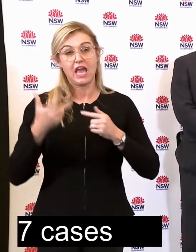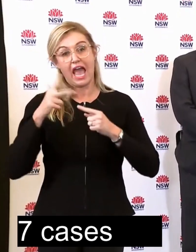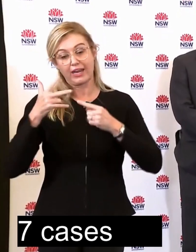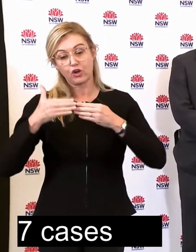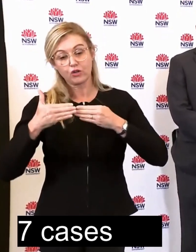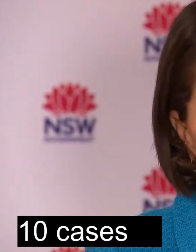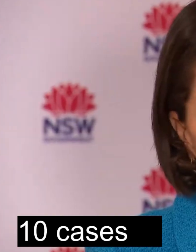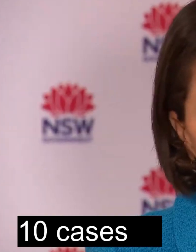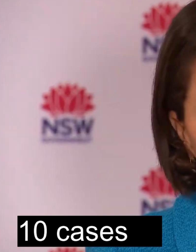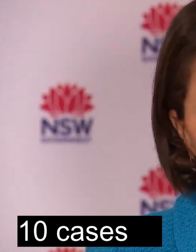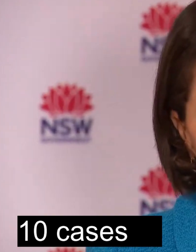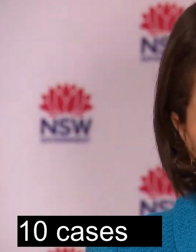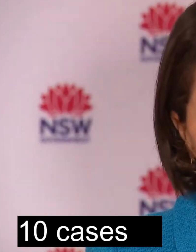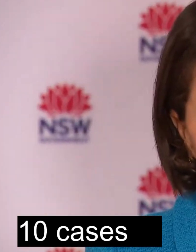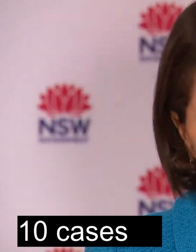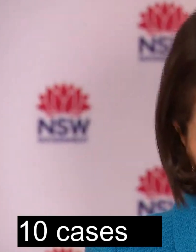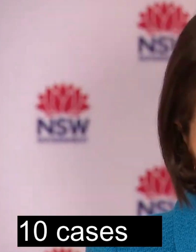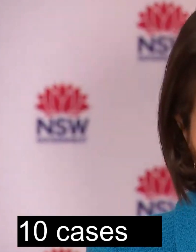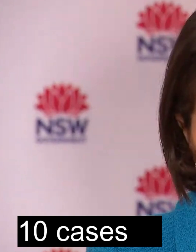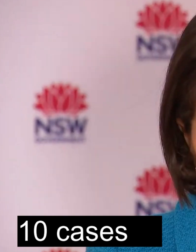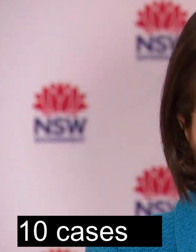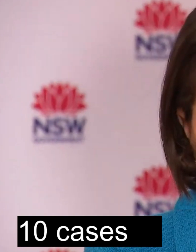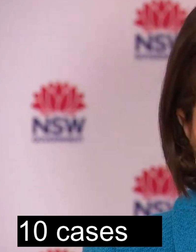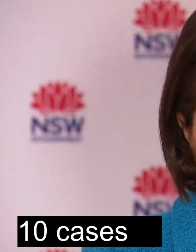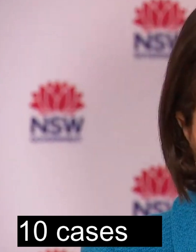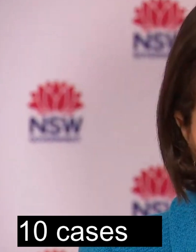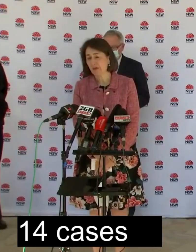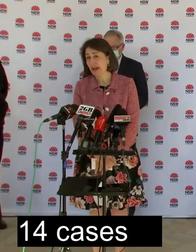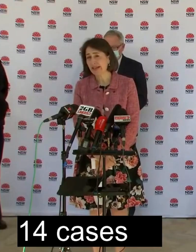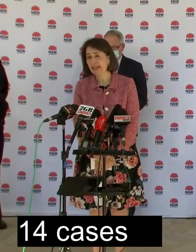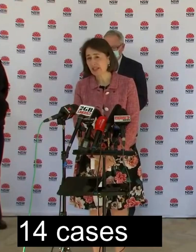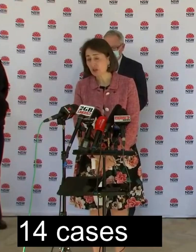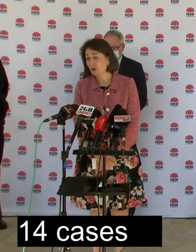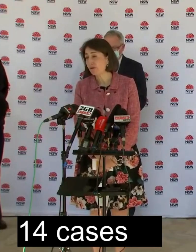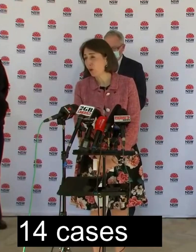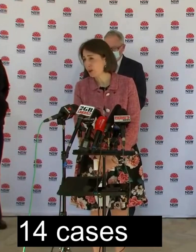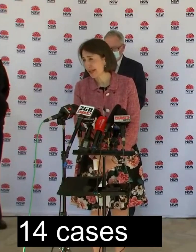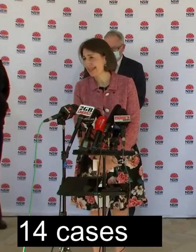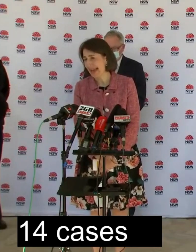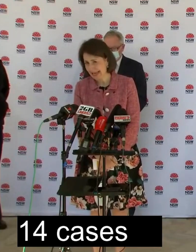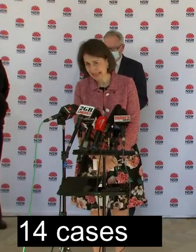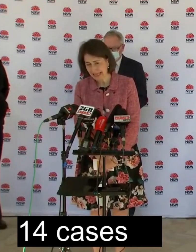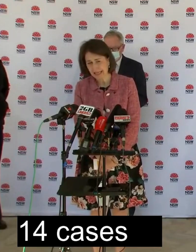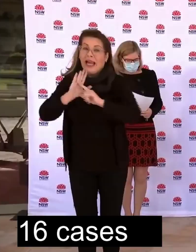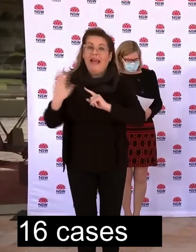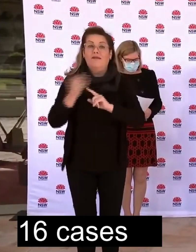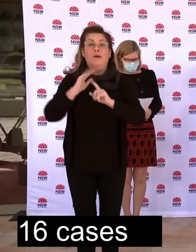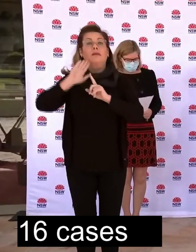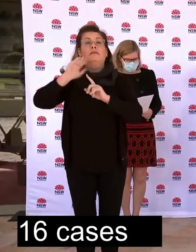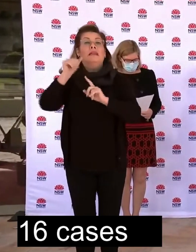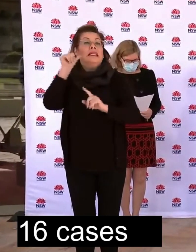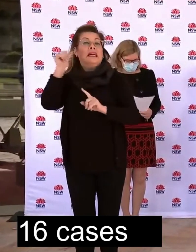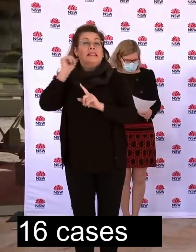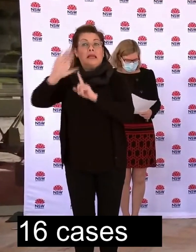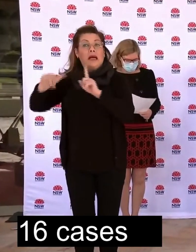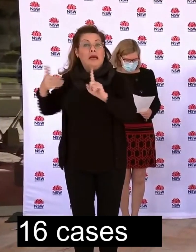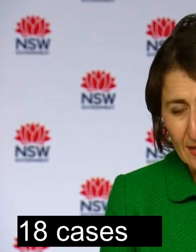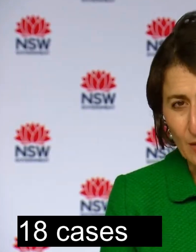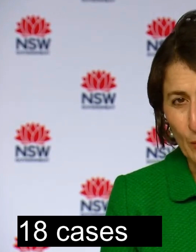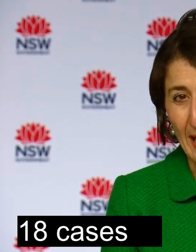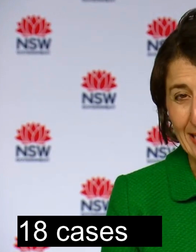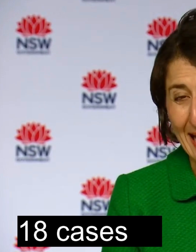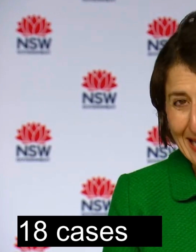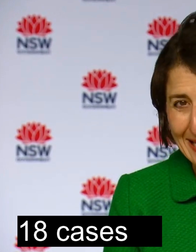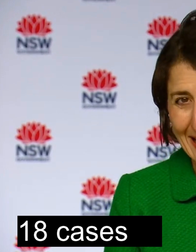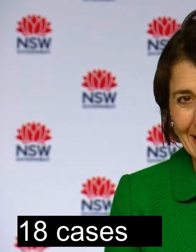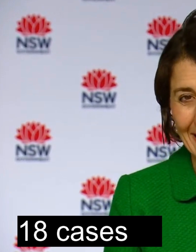7 cases. There were 10 cases of community transmission. We've had an additional 14 cases. There were 16 cases. We